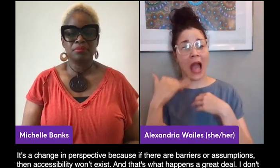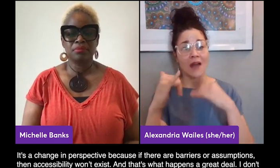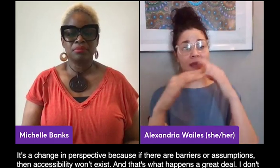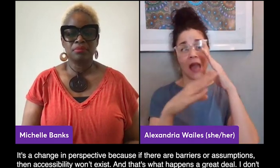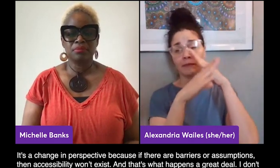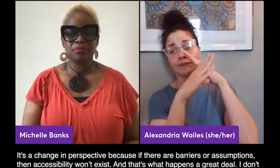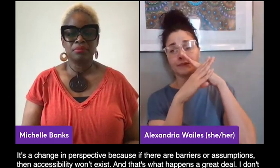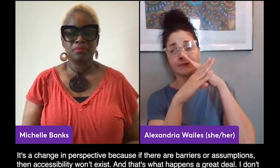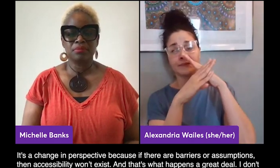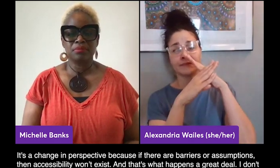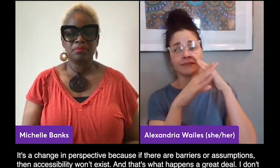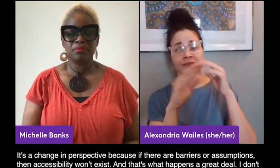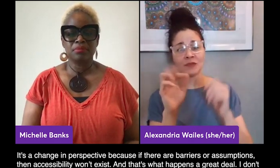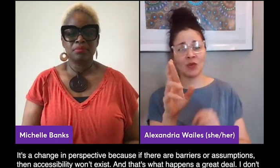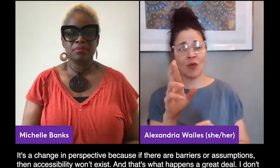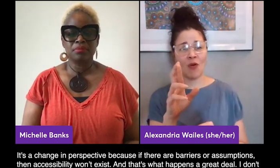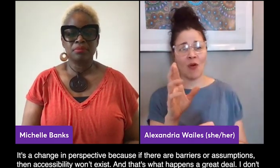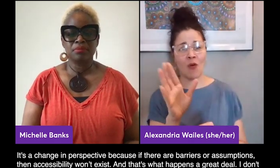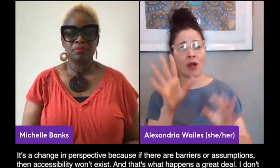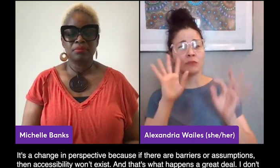Because if there are barriers